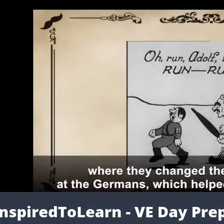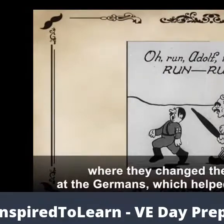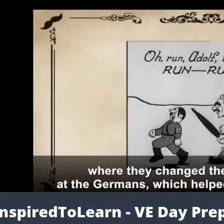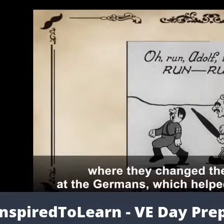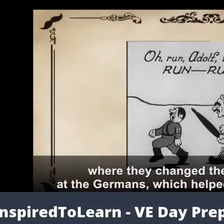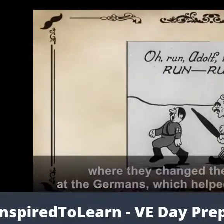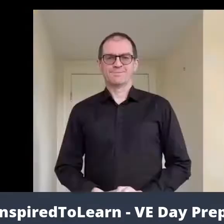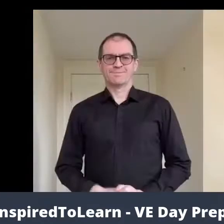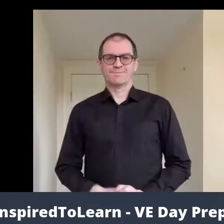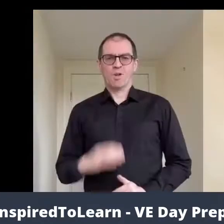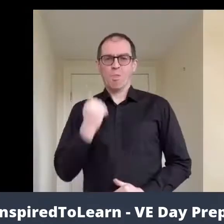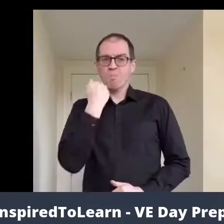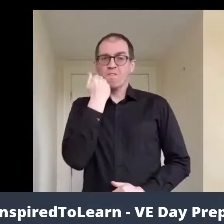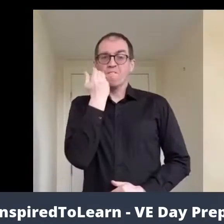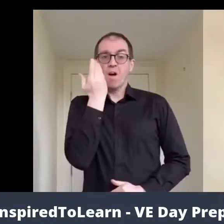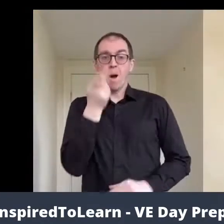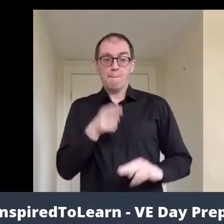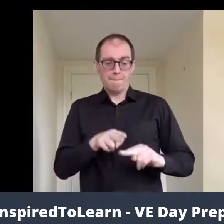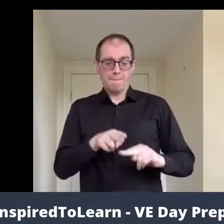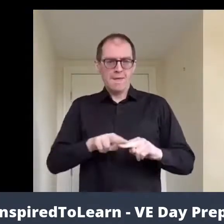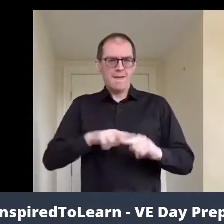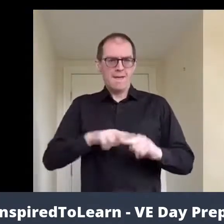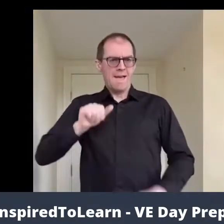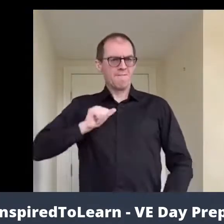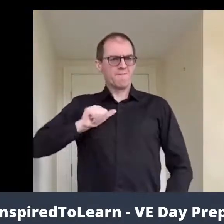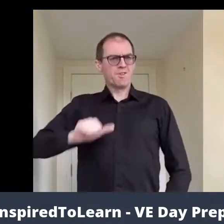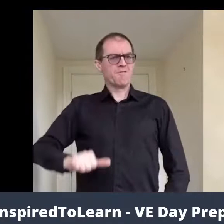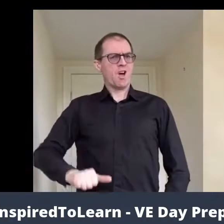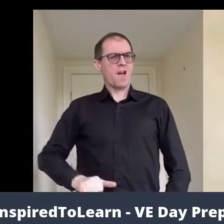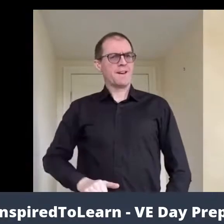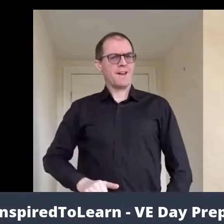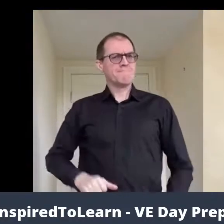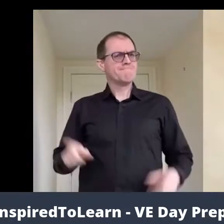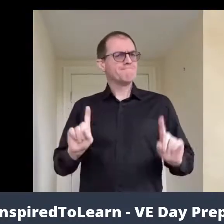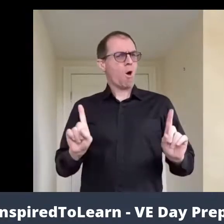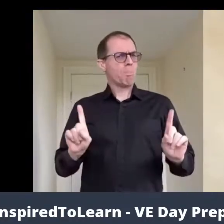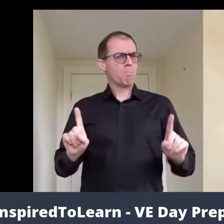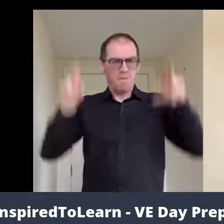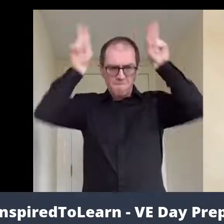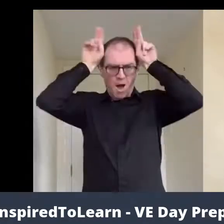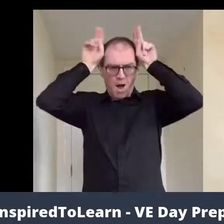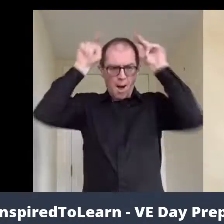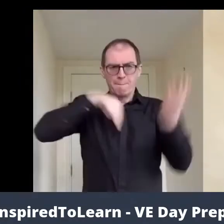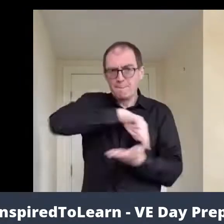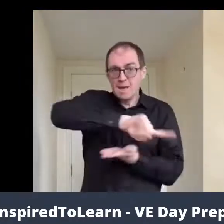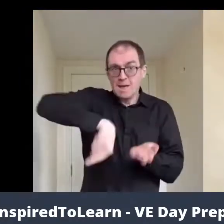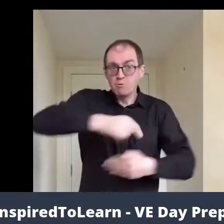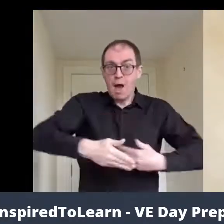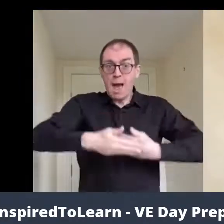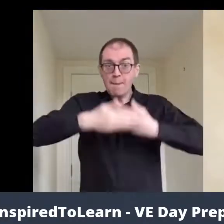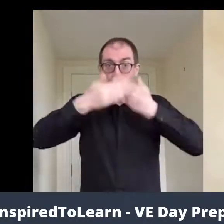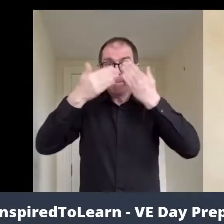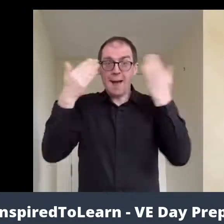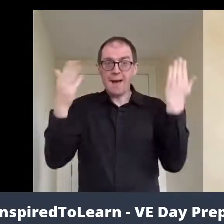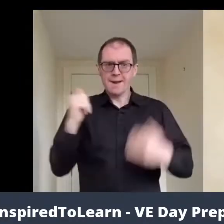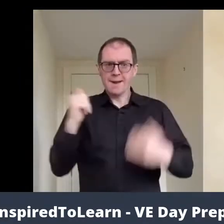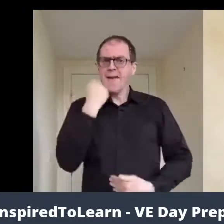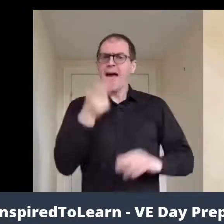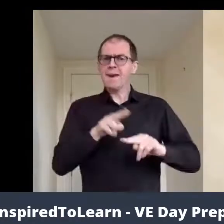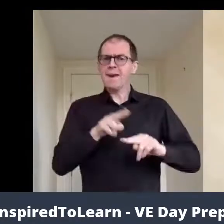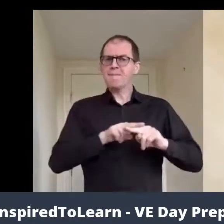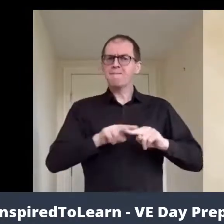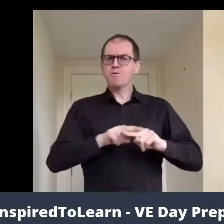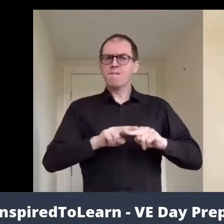spirits. On the farm, every Friday, on the farm, it's rabbit pie day,